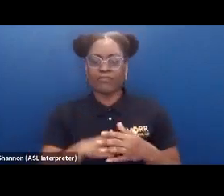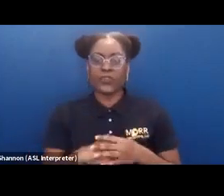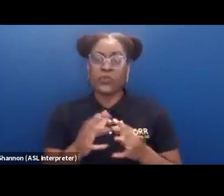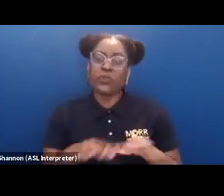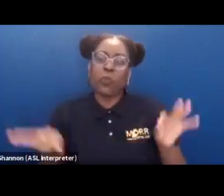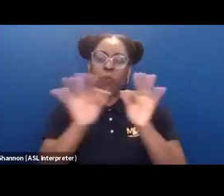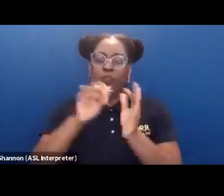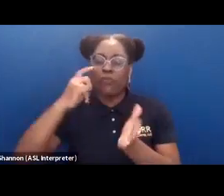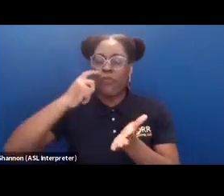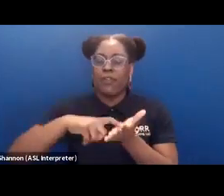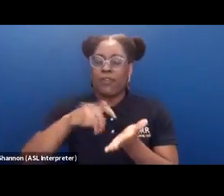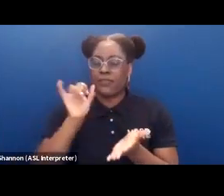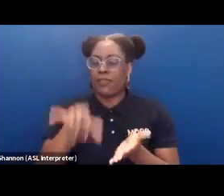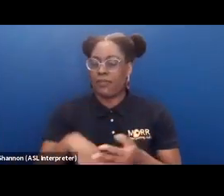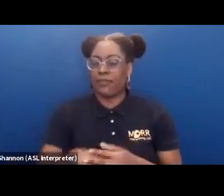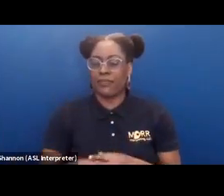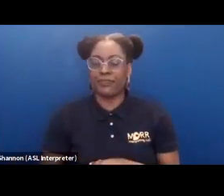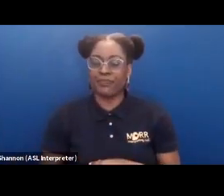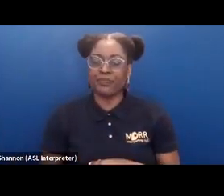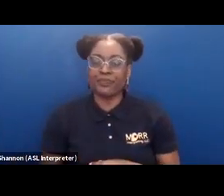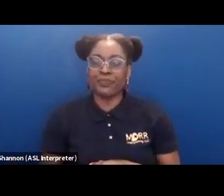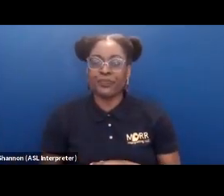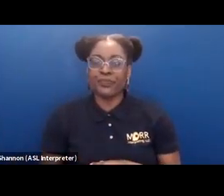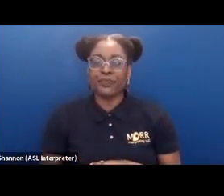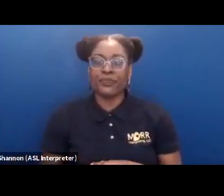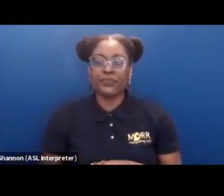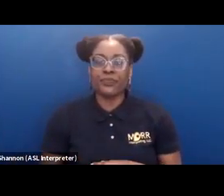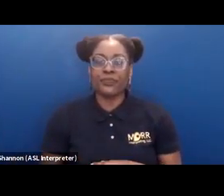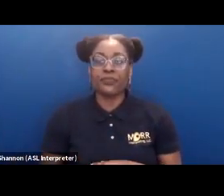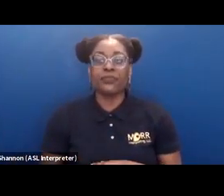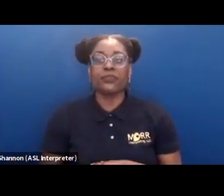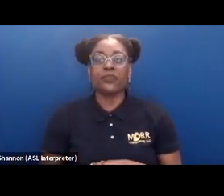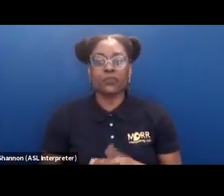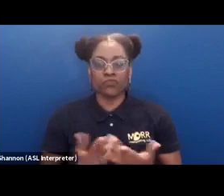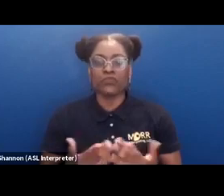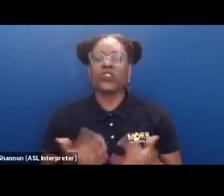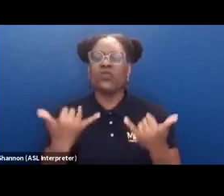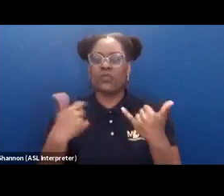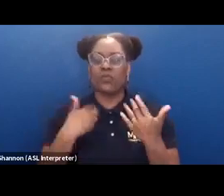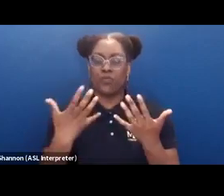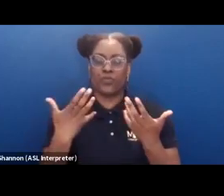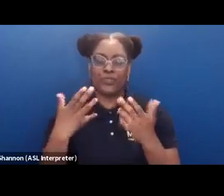And now I want to talk a little bit about history.